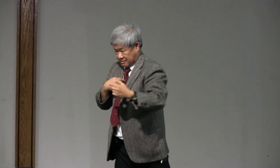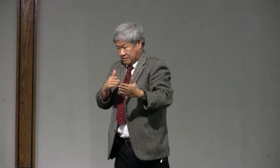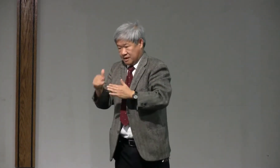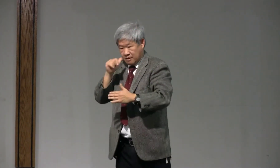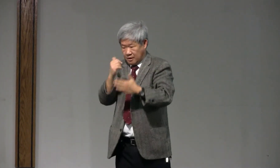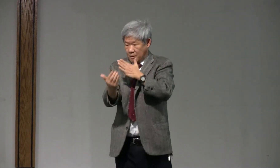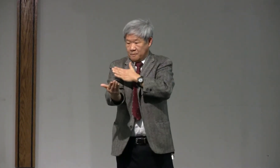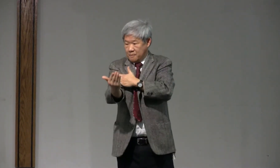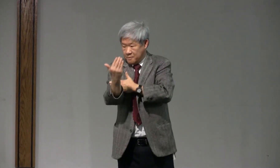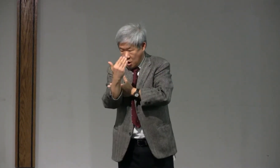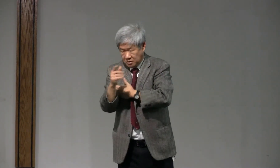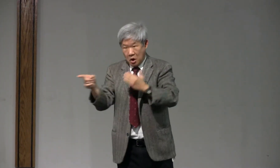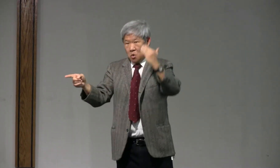Tell your family.